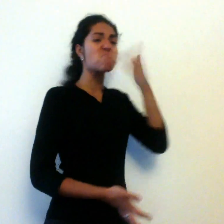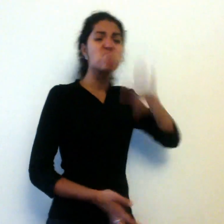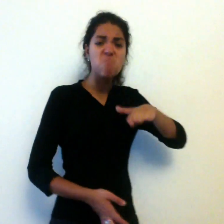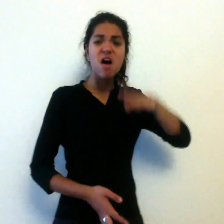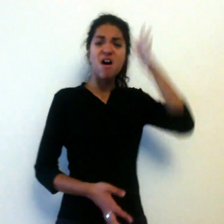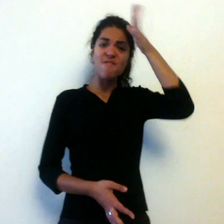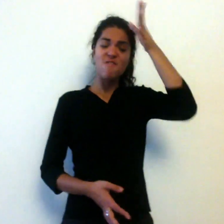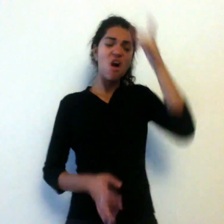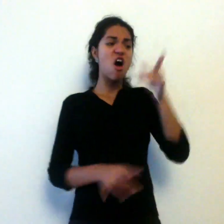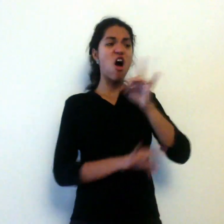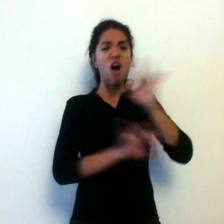by virtue of that